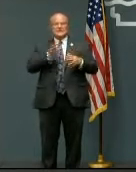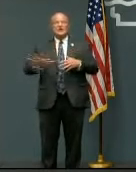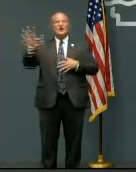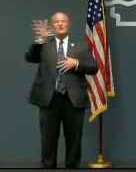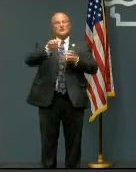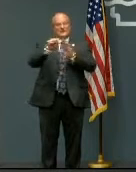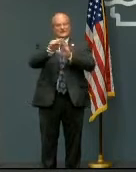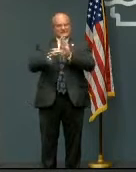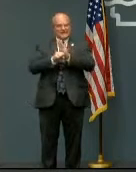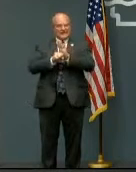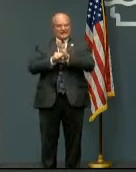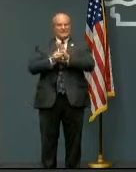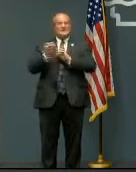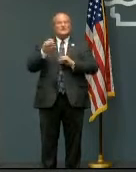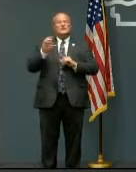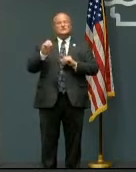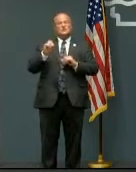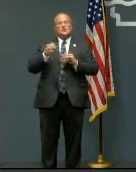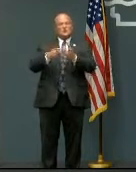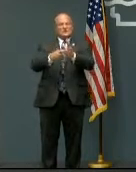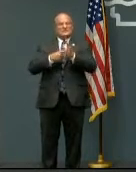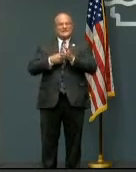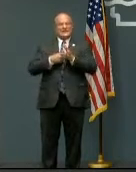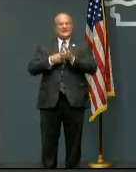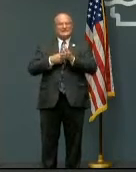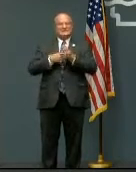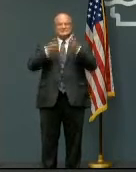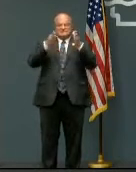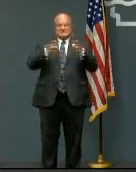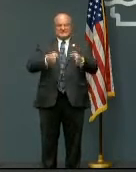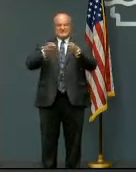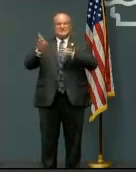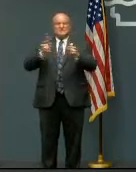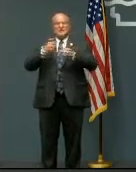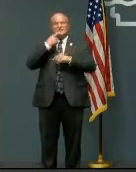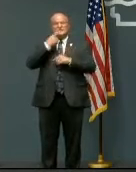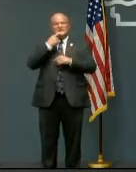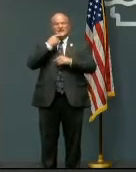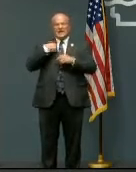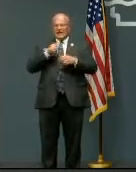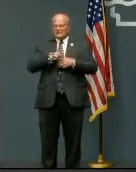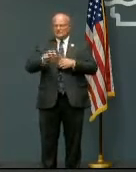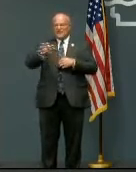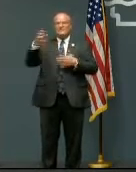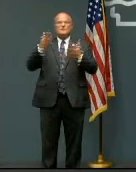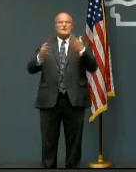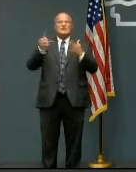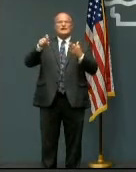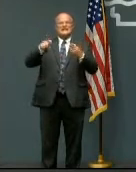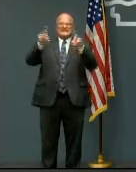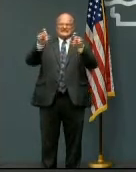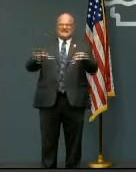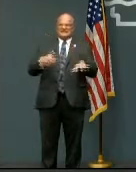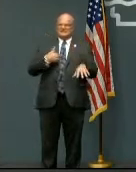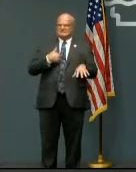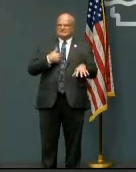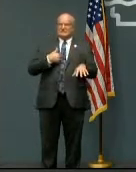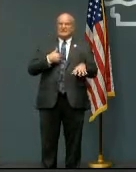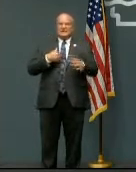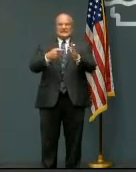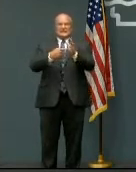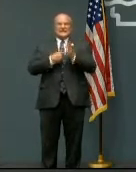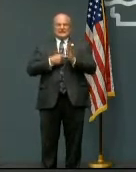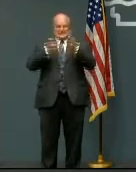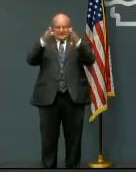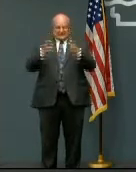the state. And so it takes individual citizens saying, I've traveled, maybe I should get a test. It takes